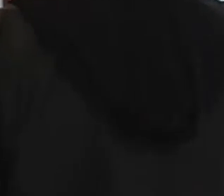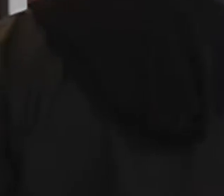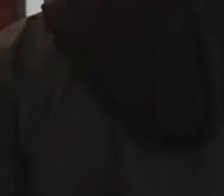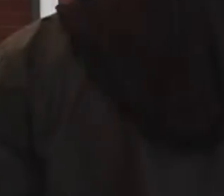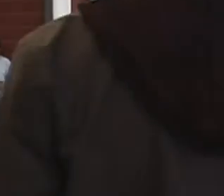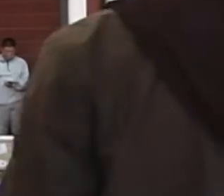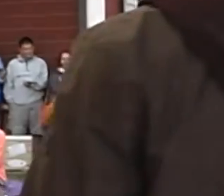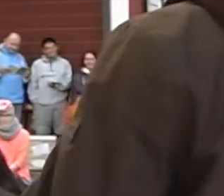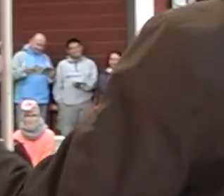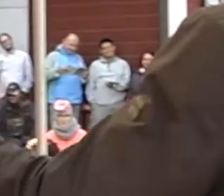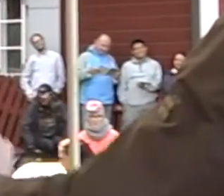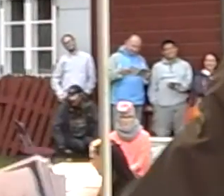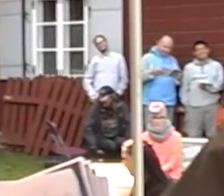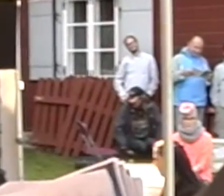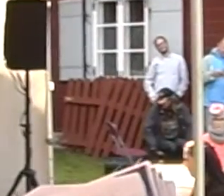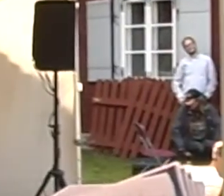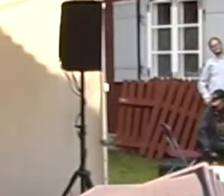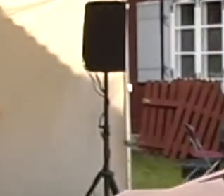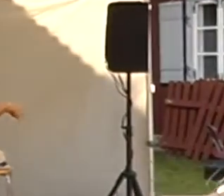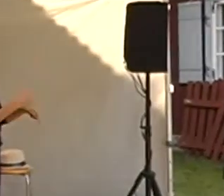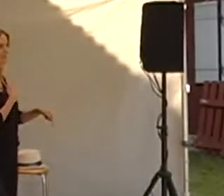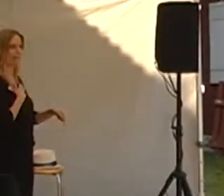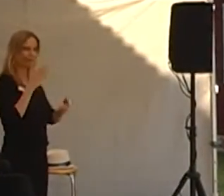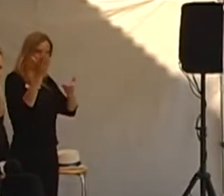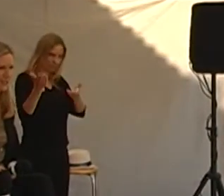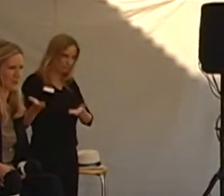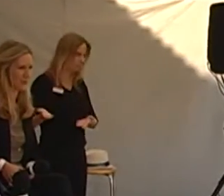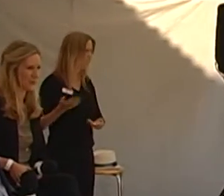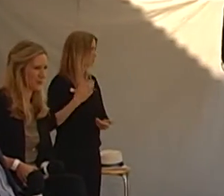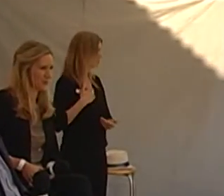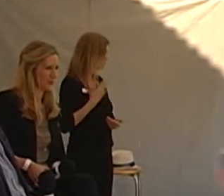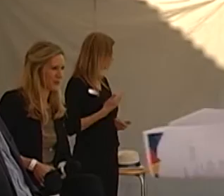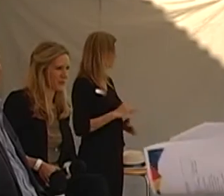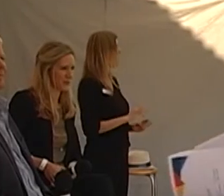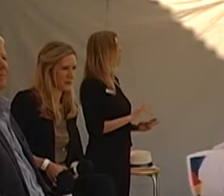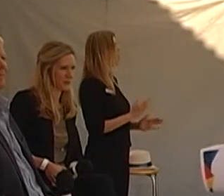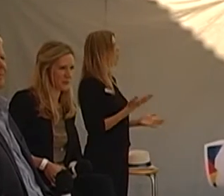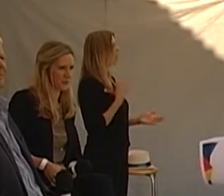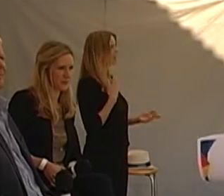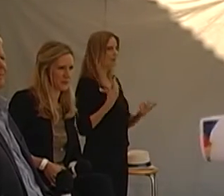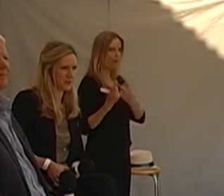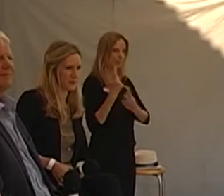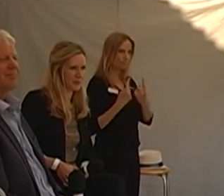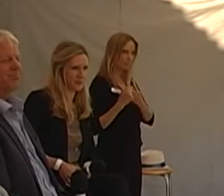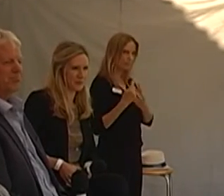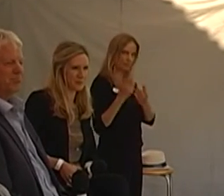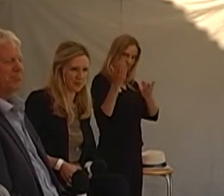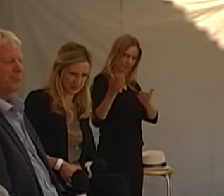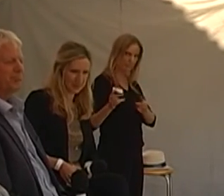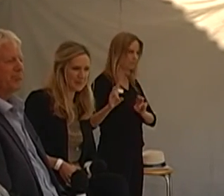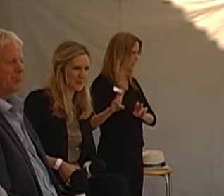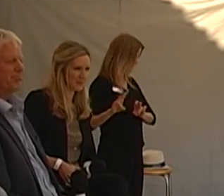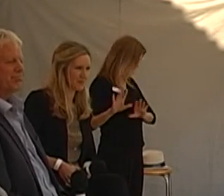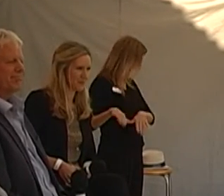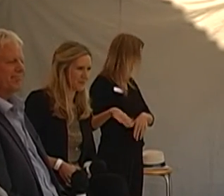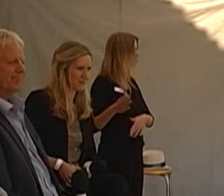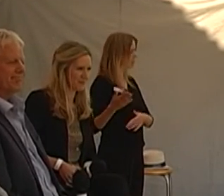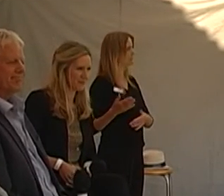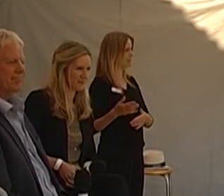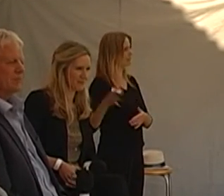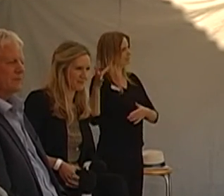thank you everyone for coming. Thank you, dear panelists. If you want to talk to them, I guess you're going to be around, so grab